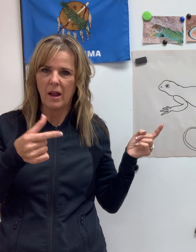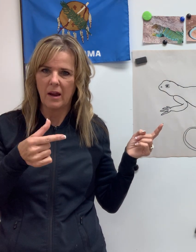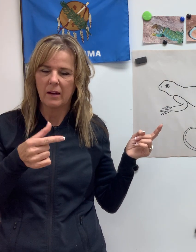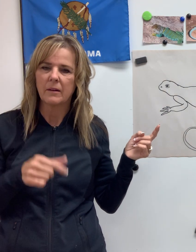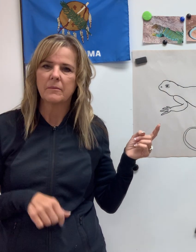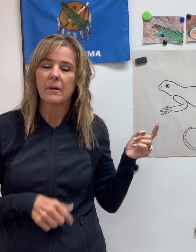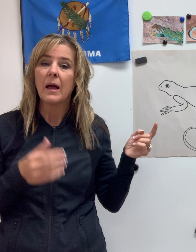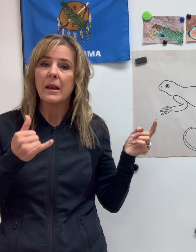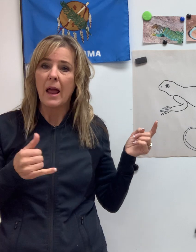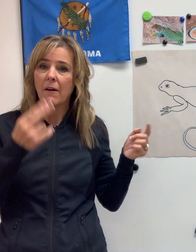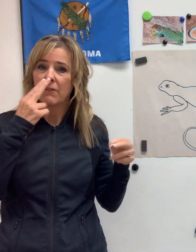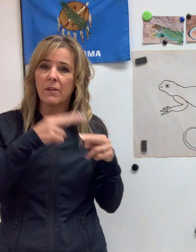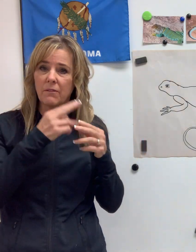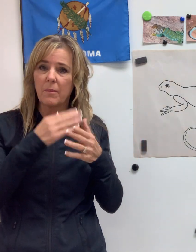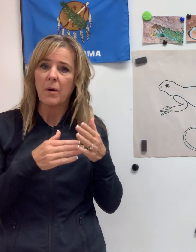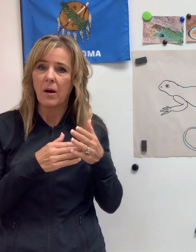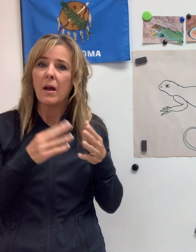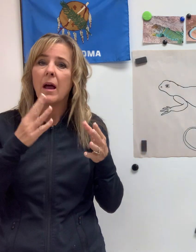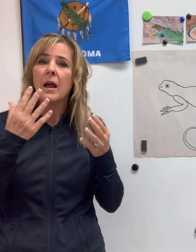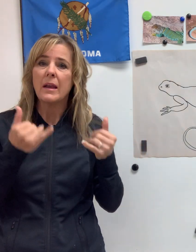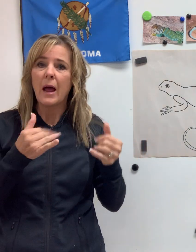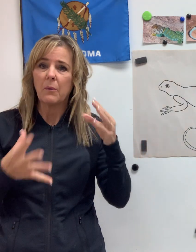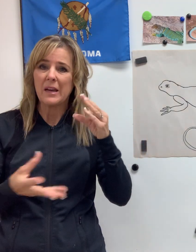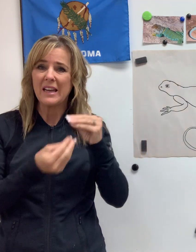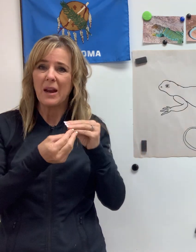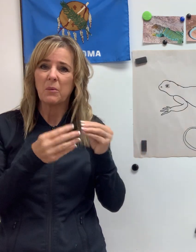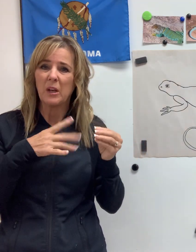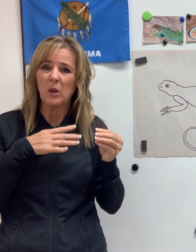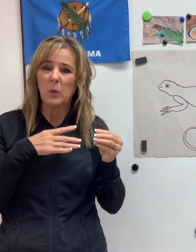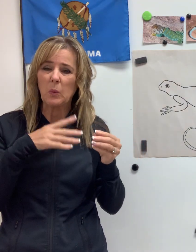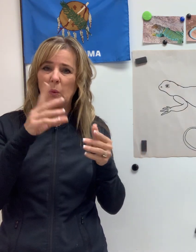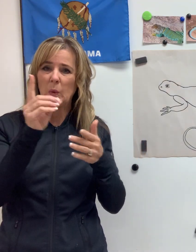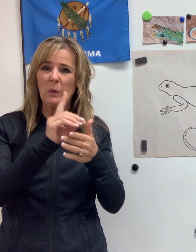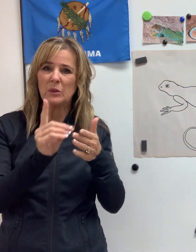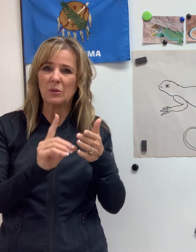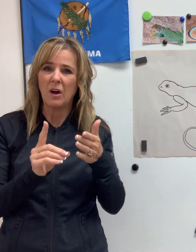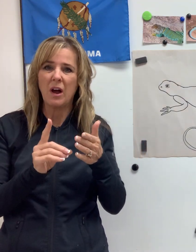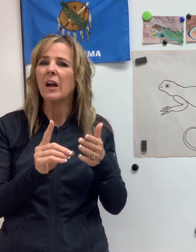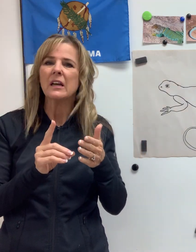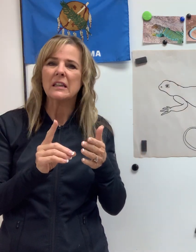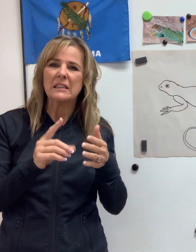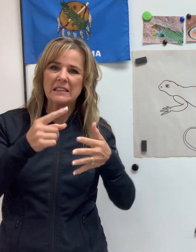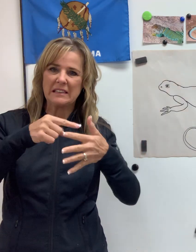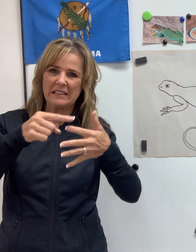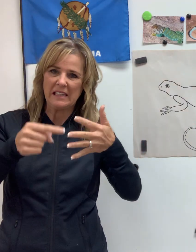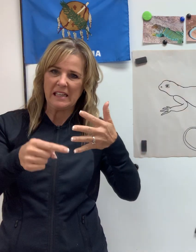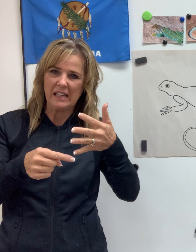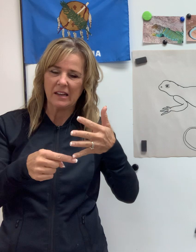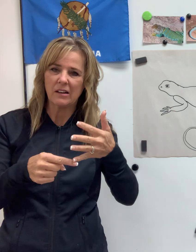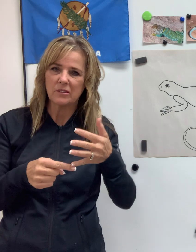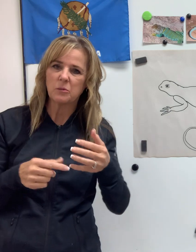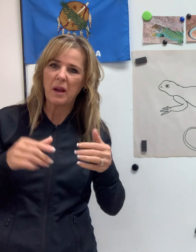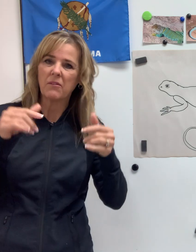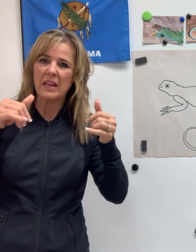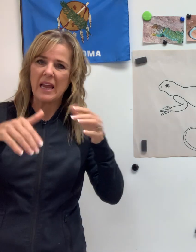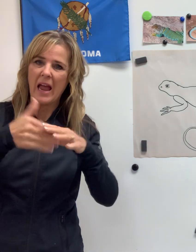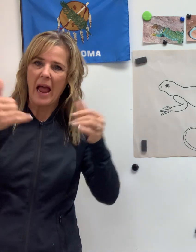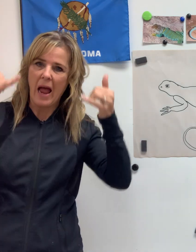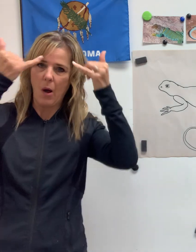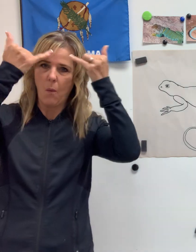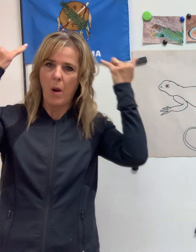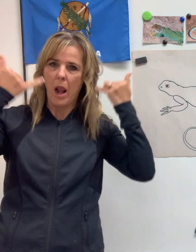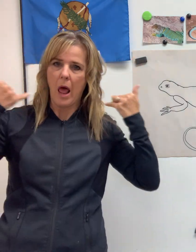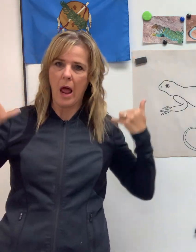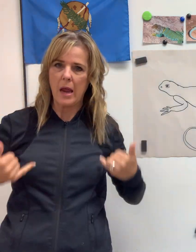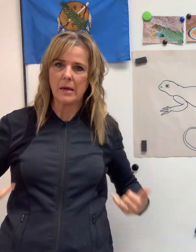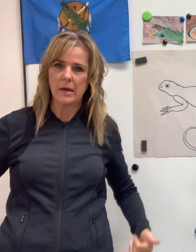Now for the fun part. Now we can add really cool designs and details. We've got sort of just the outline of his body. Now I want you